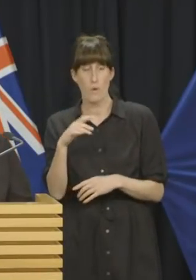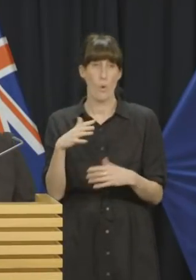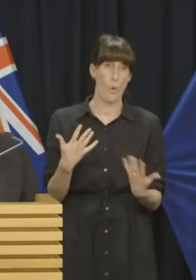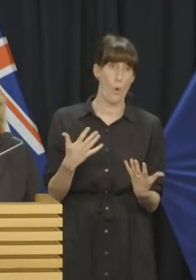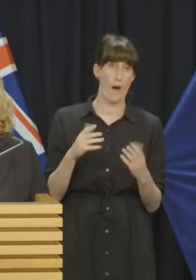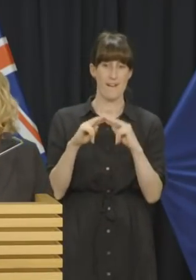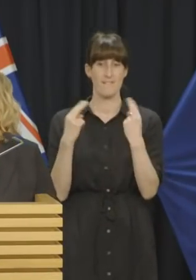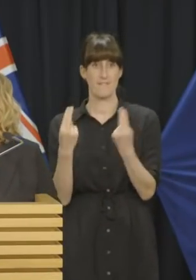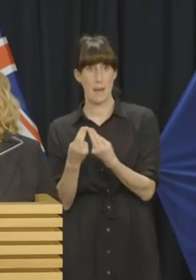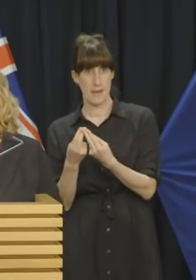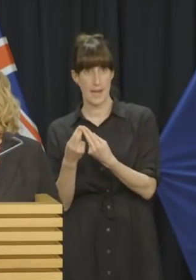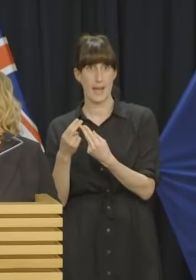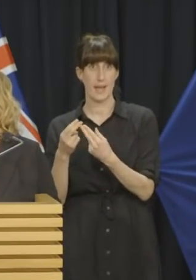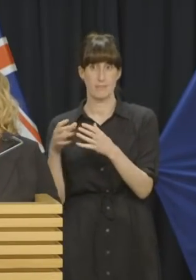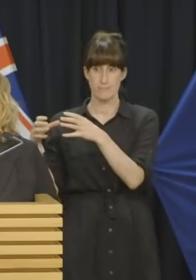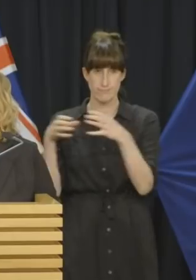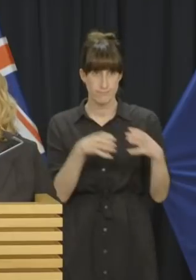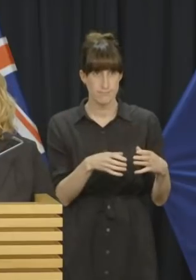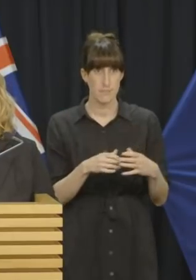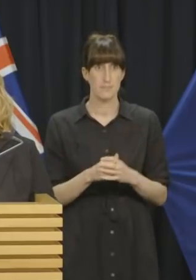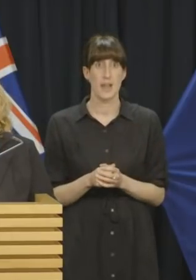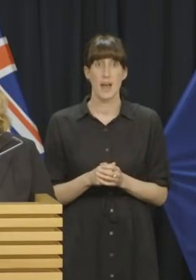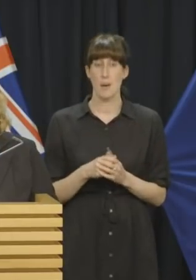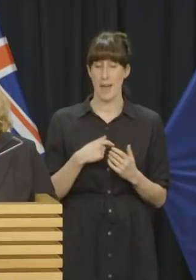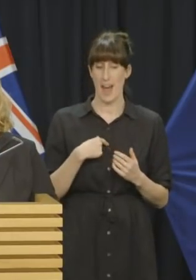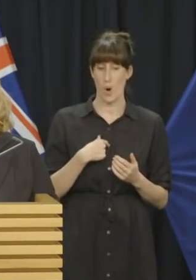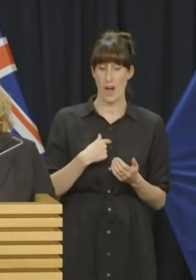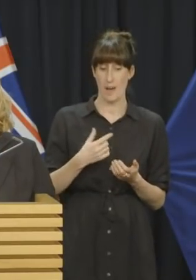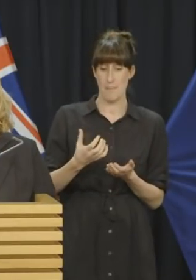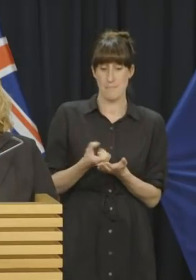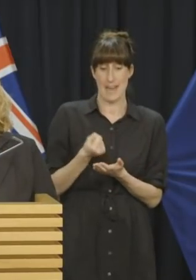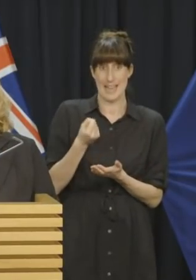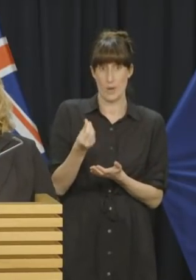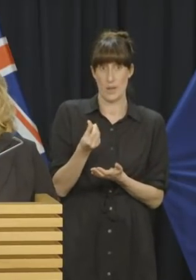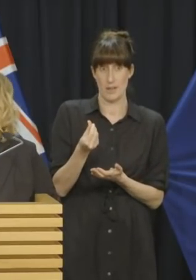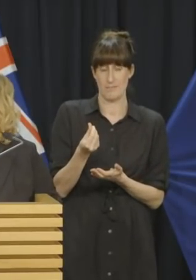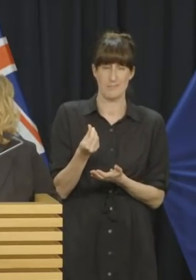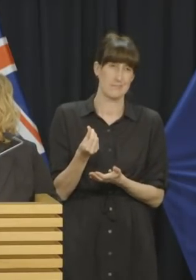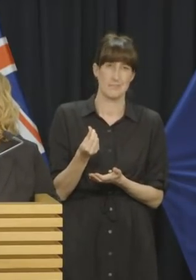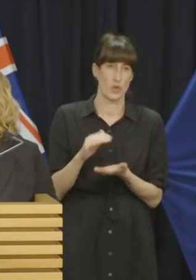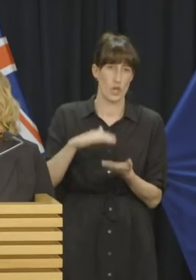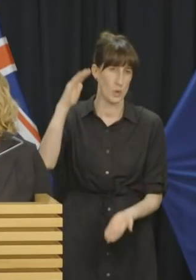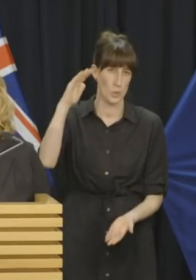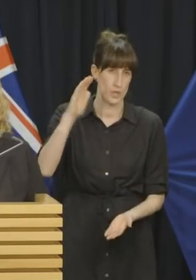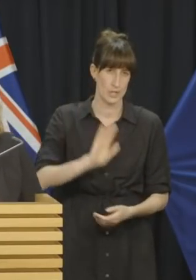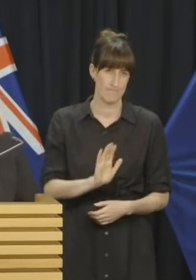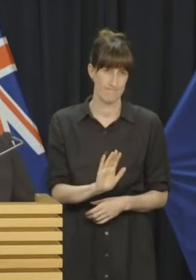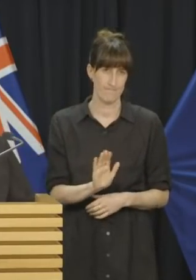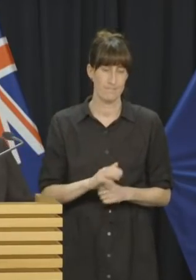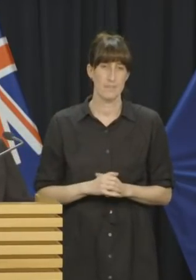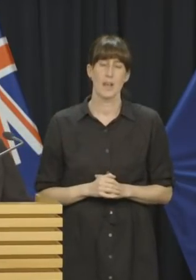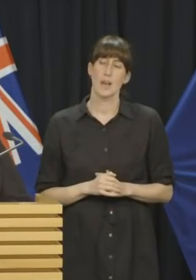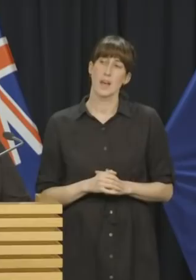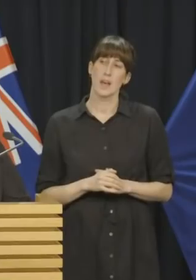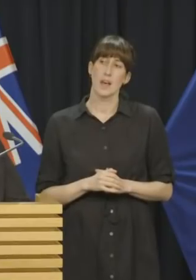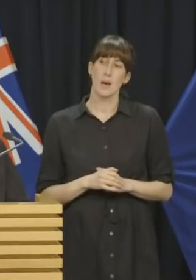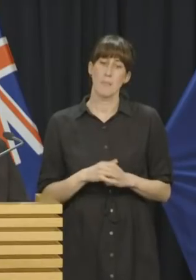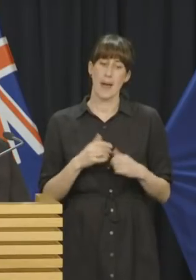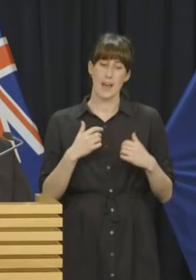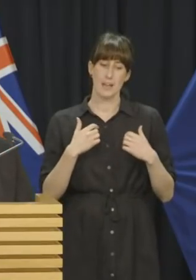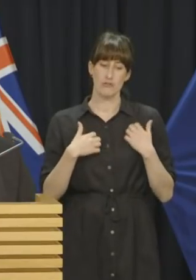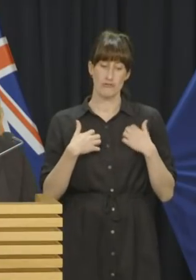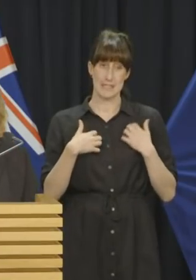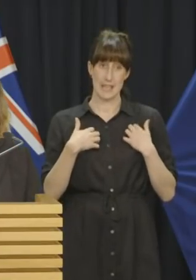ranges. In terms of the revenue collected, it won't be huge. But one of the things that I was really struck by as we went through doing the